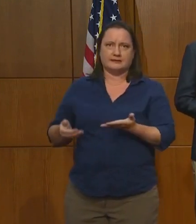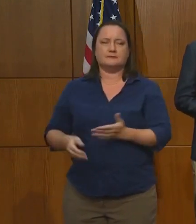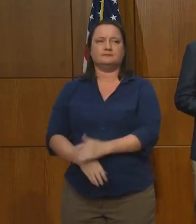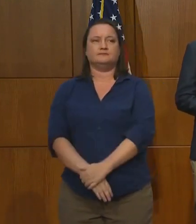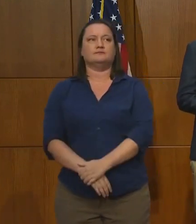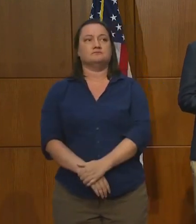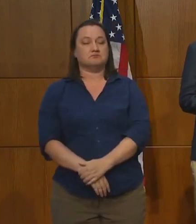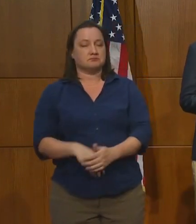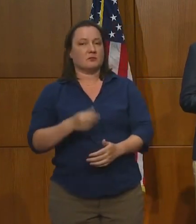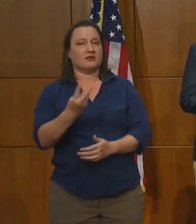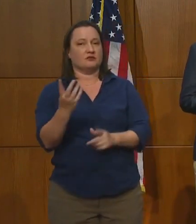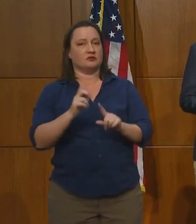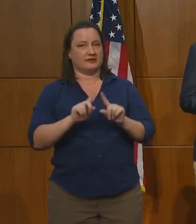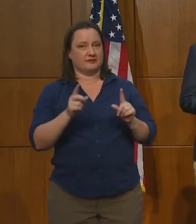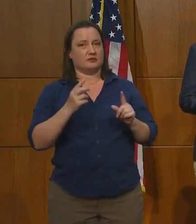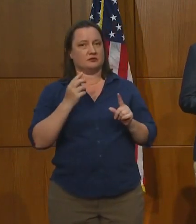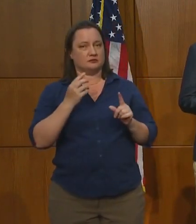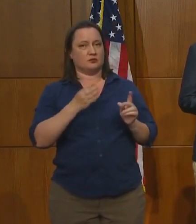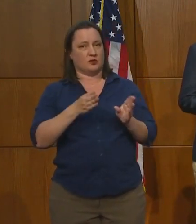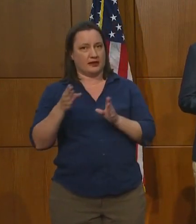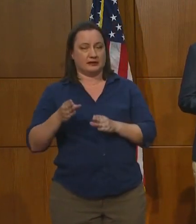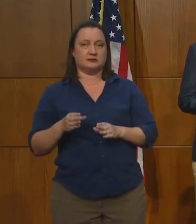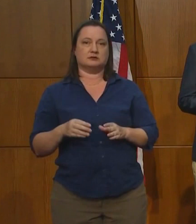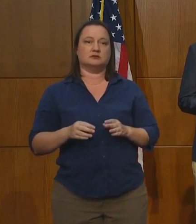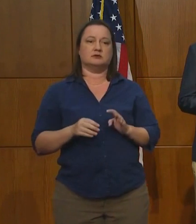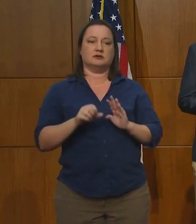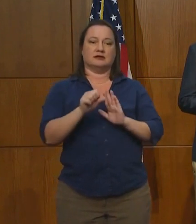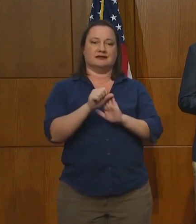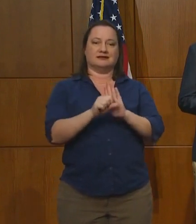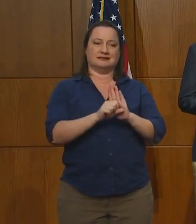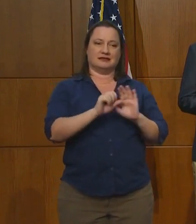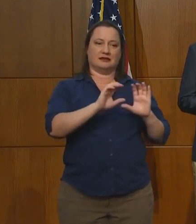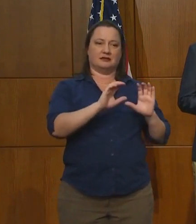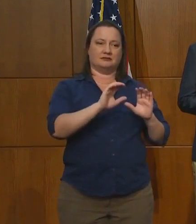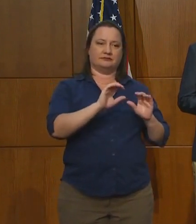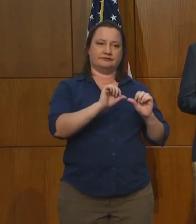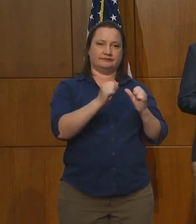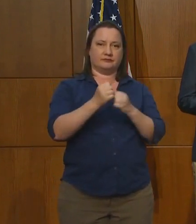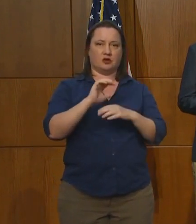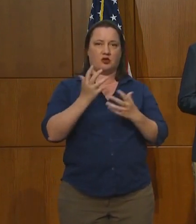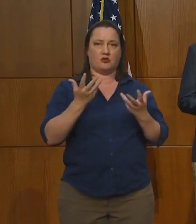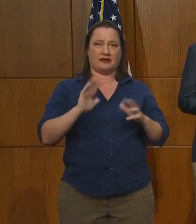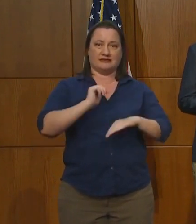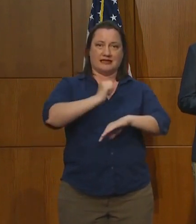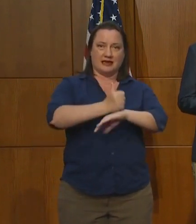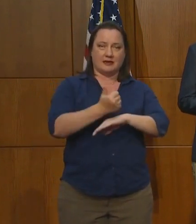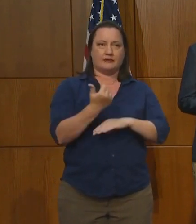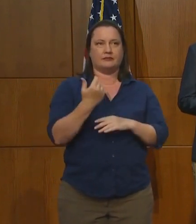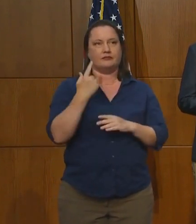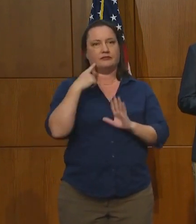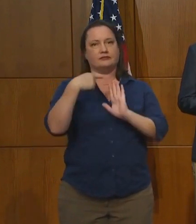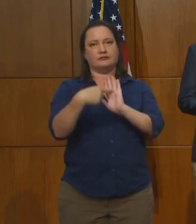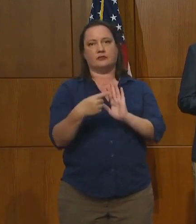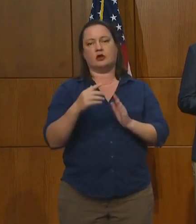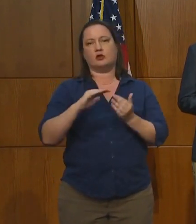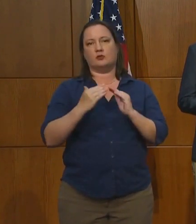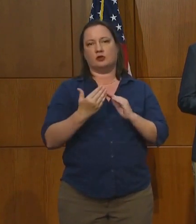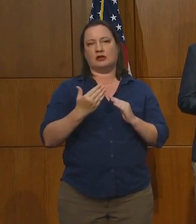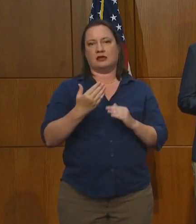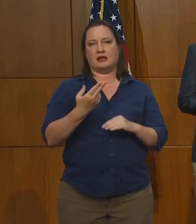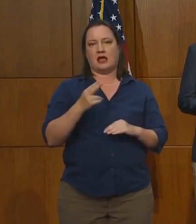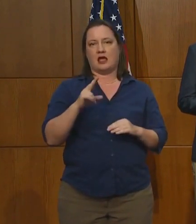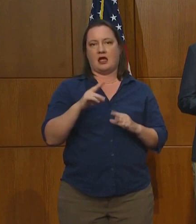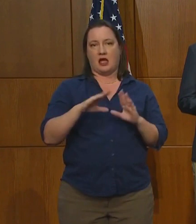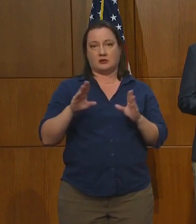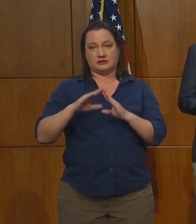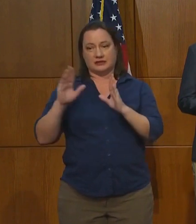are the state institutions that are already in place. I know, like, for instance, the community housing has put in programs